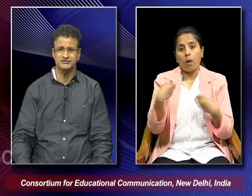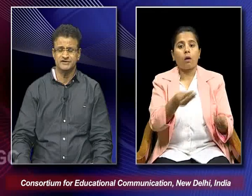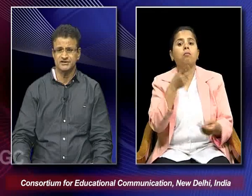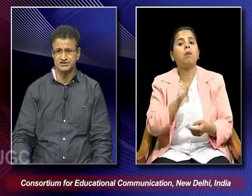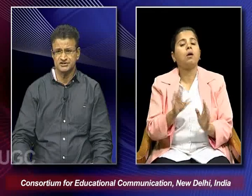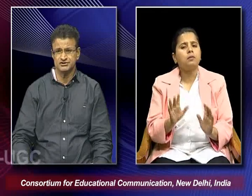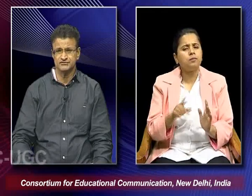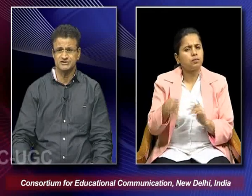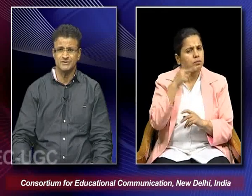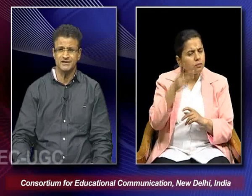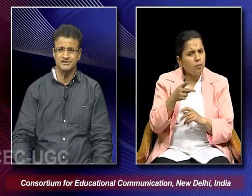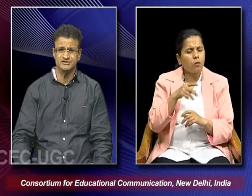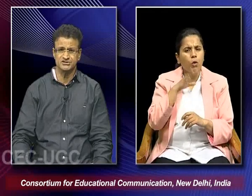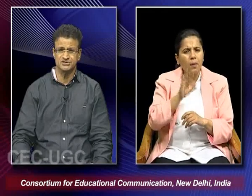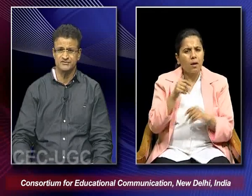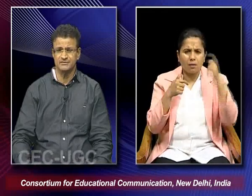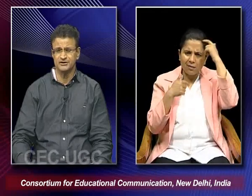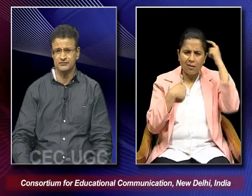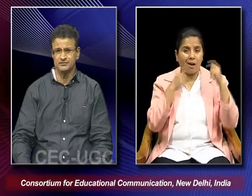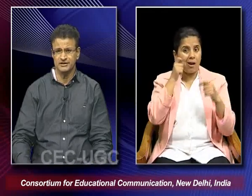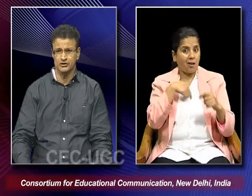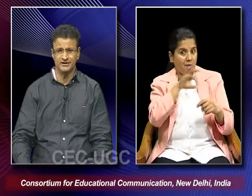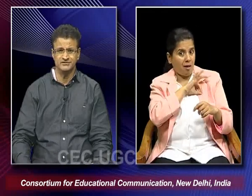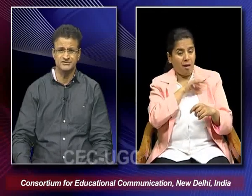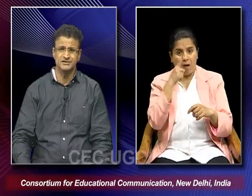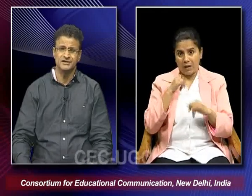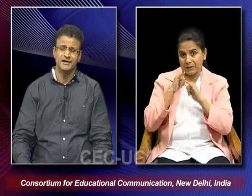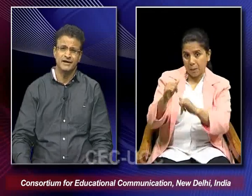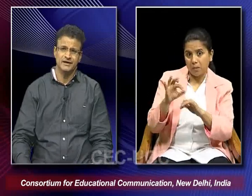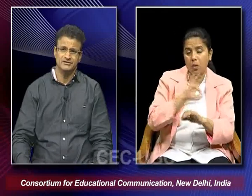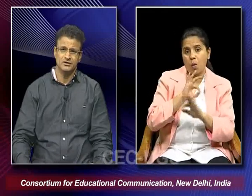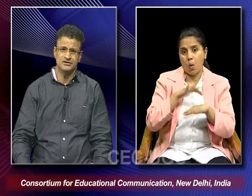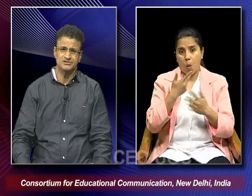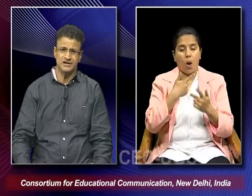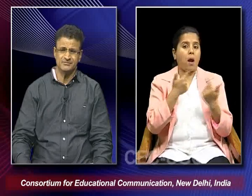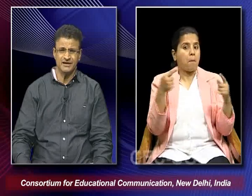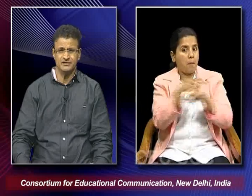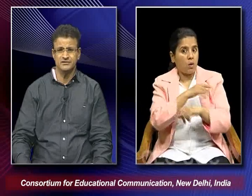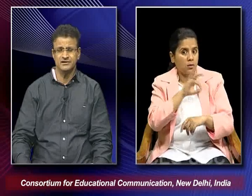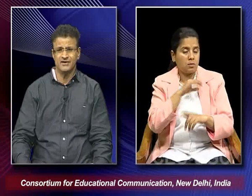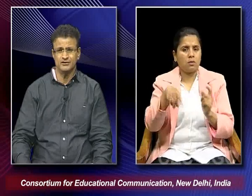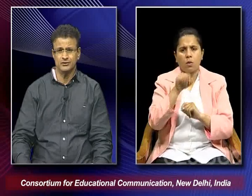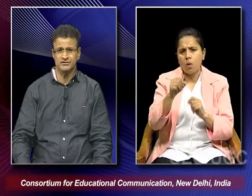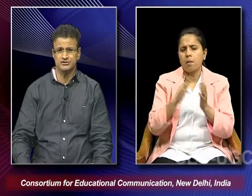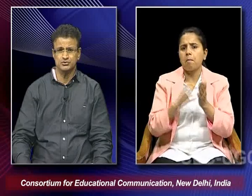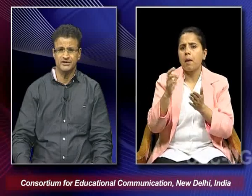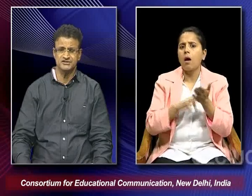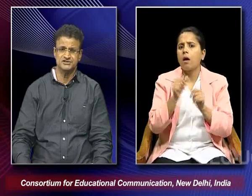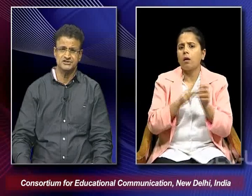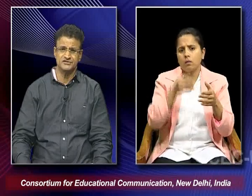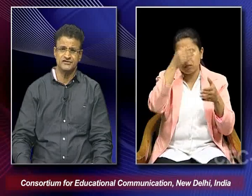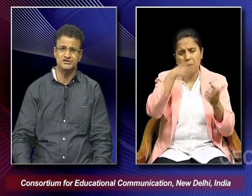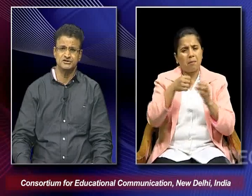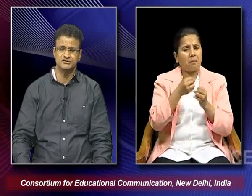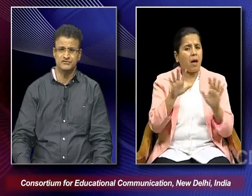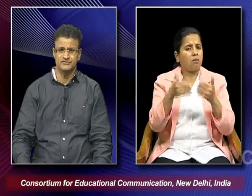ideas, where the construction of sexuality is the chief element of the male dominance, and scholars like McKinnon they have argued that so many